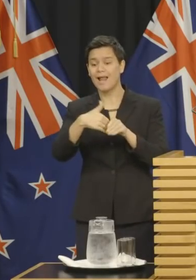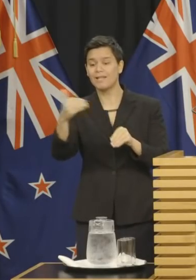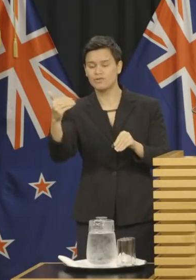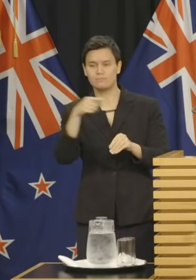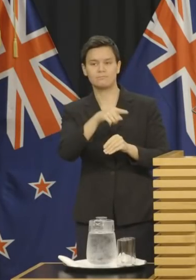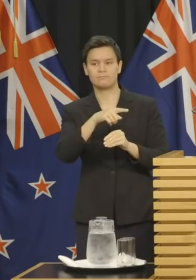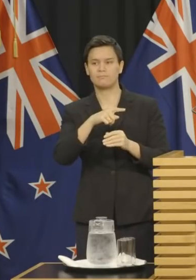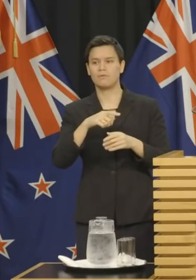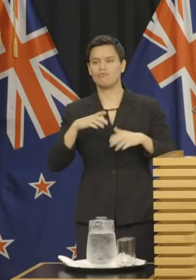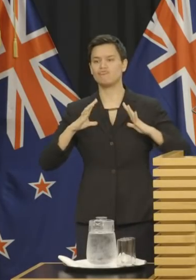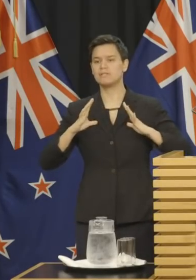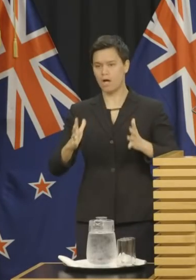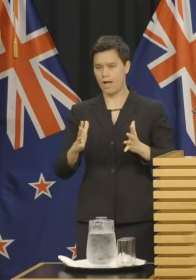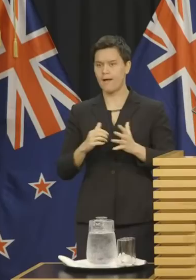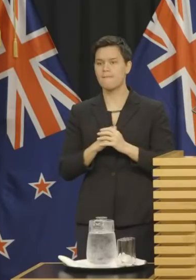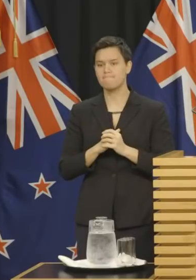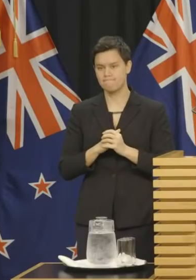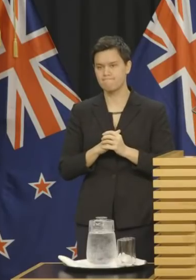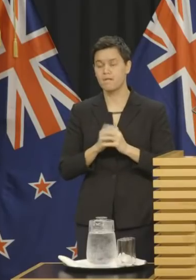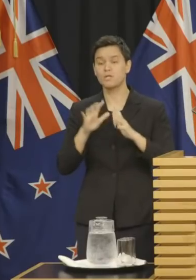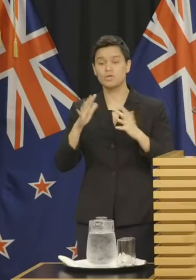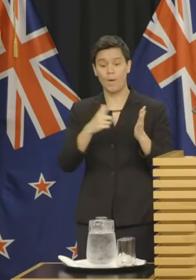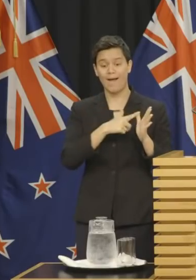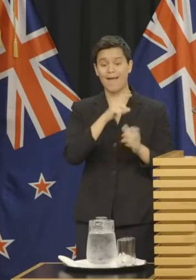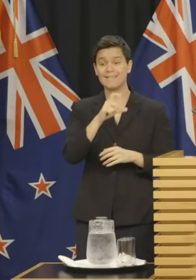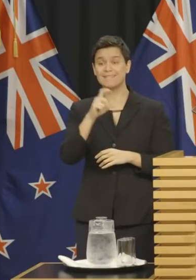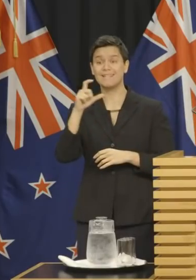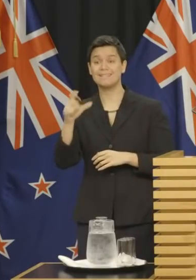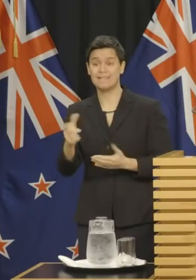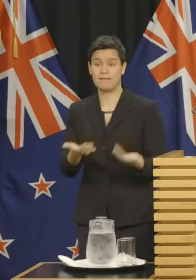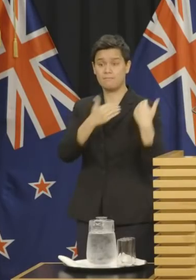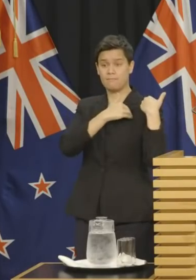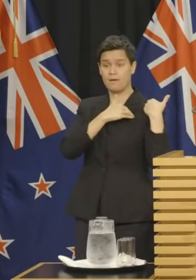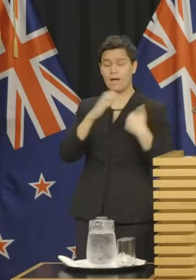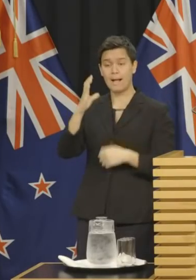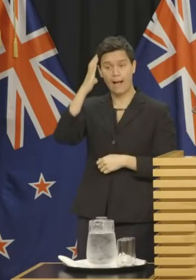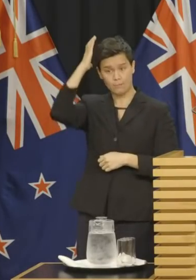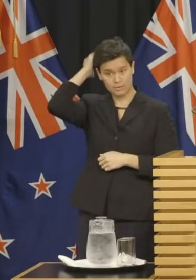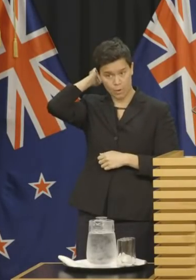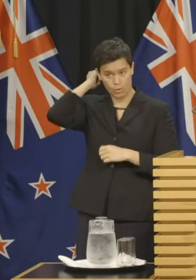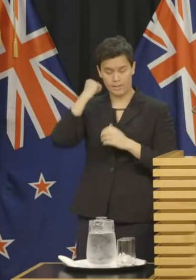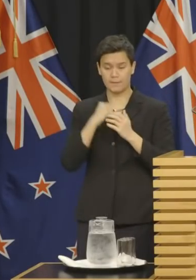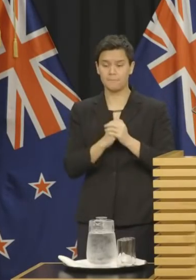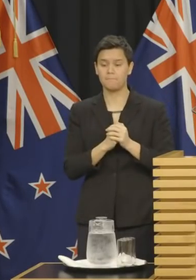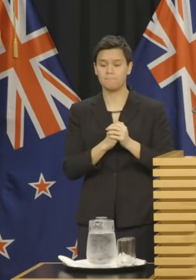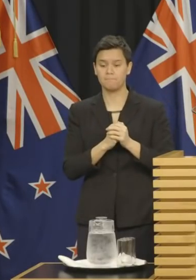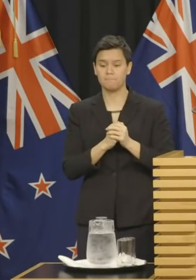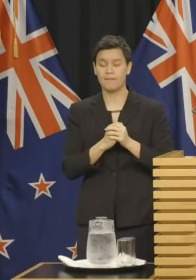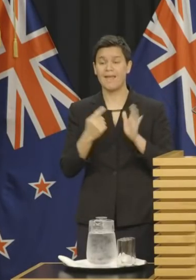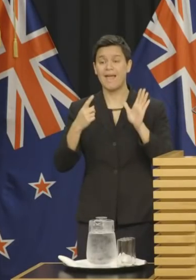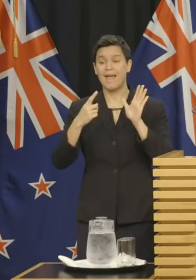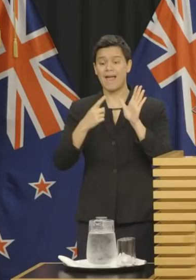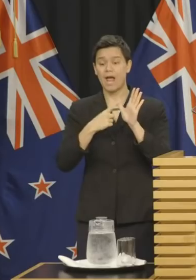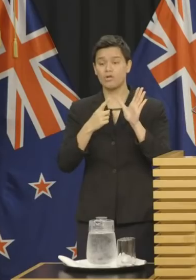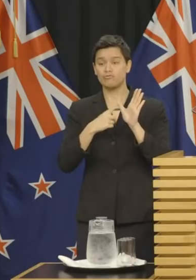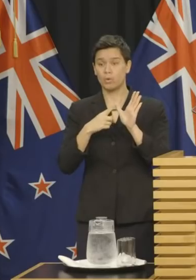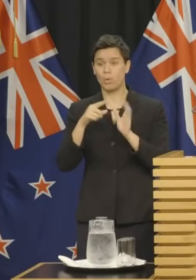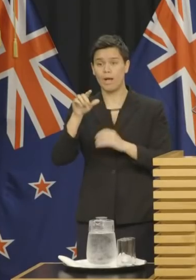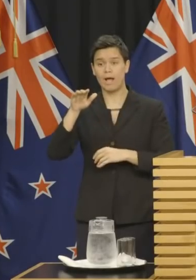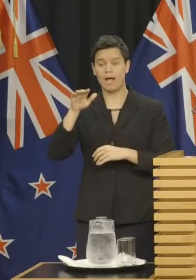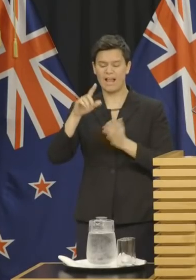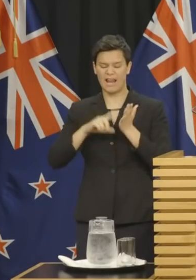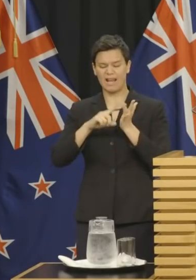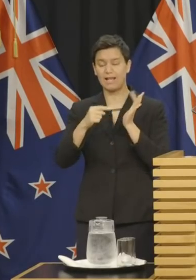Carmel Sepuloni will become the Minister for ACC. Andrew Little will become the Minister for Workplace Relations and